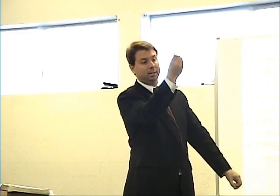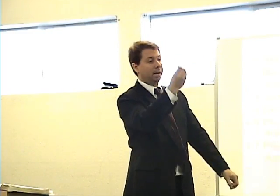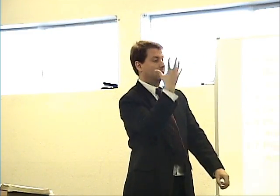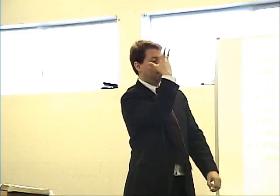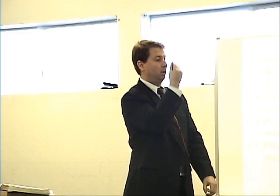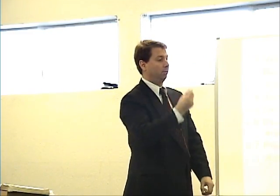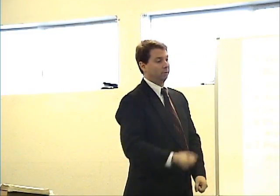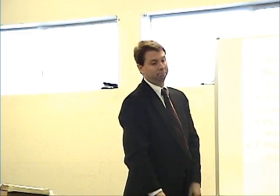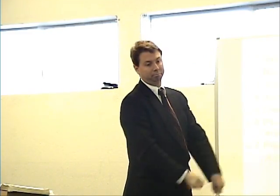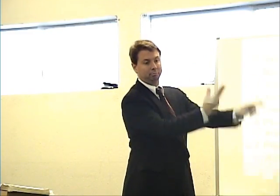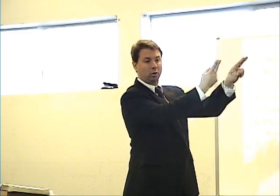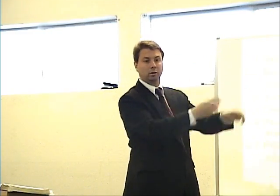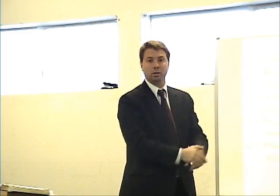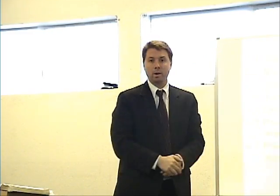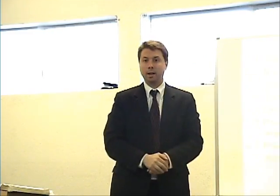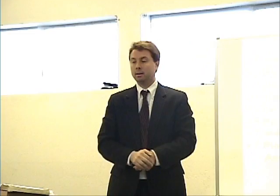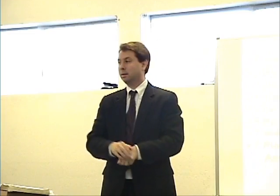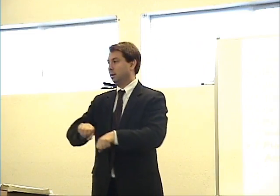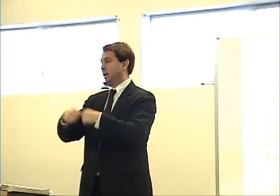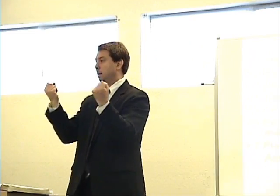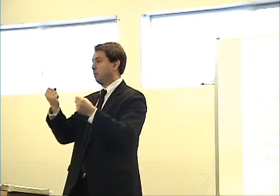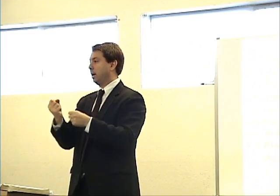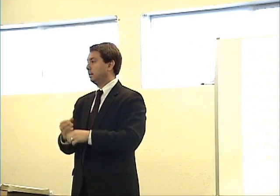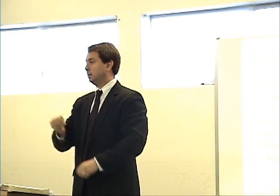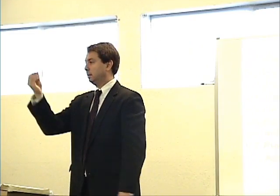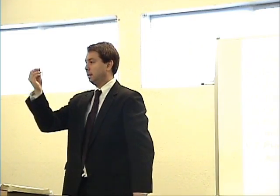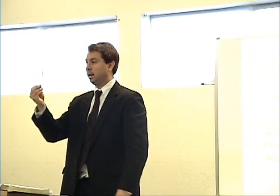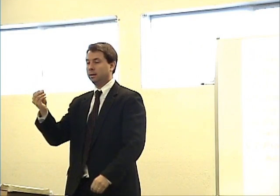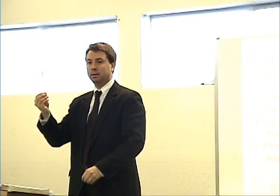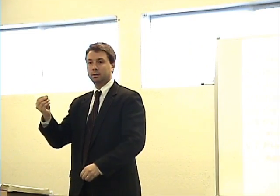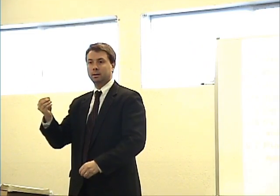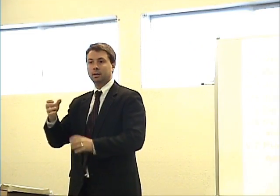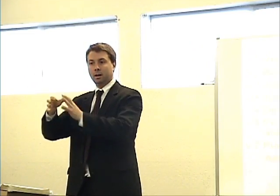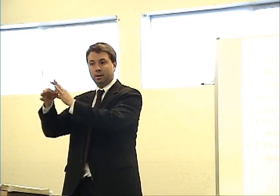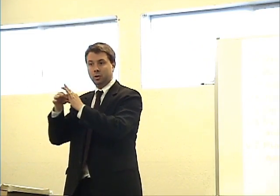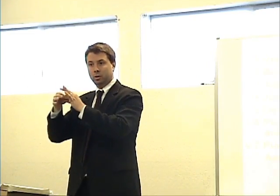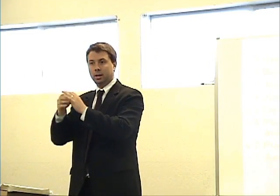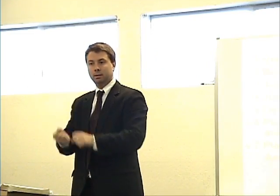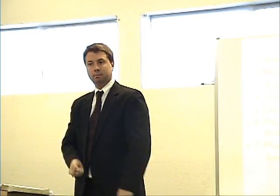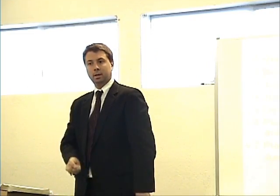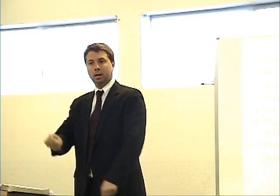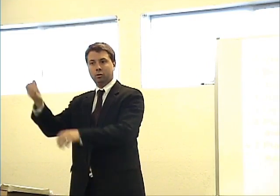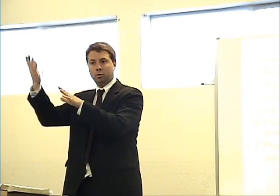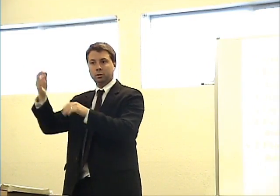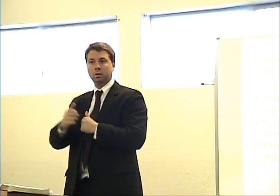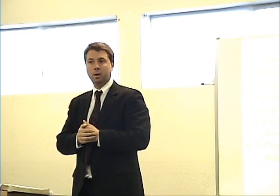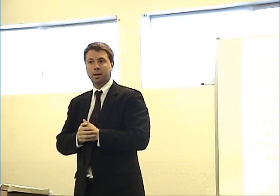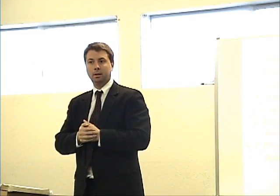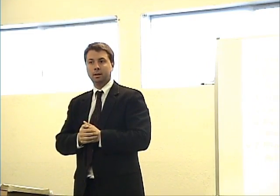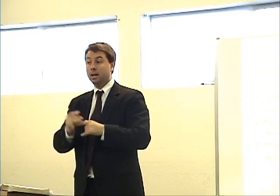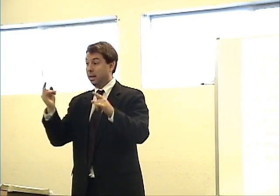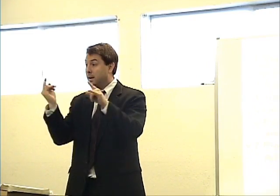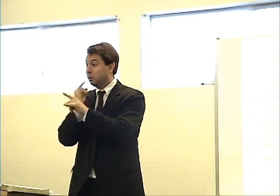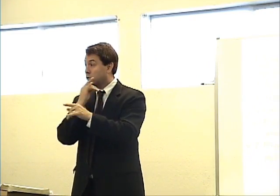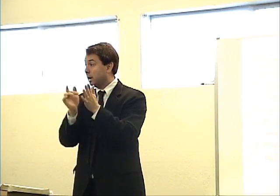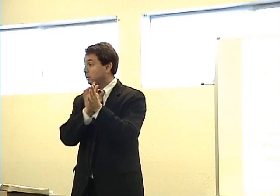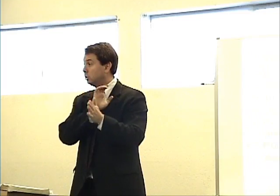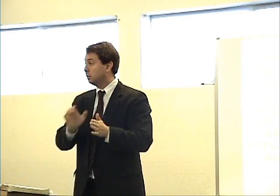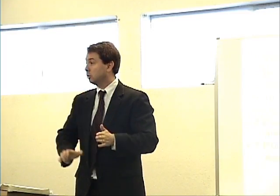stick, beautiful, throws it away. He breaks the stick of unity, throws it away. He betrays Jesus